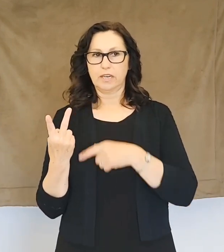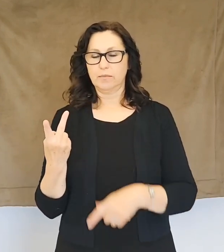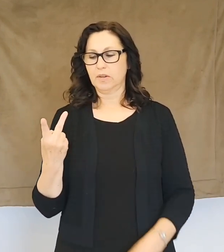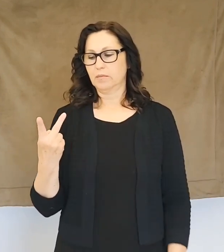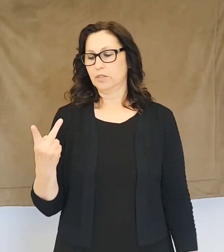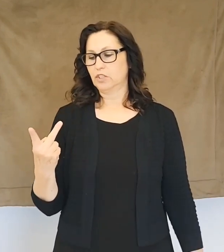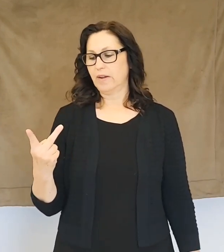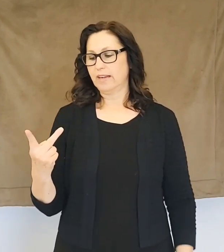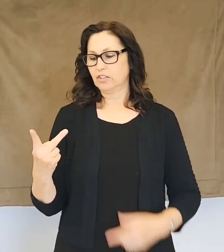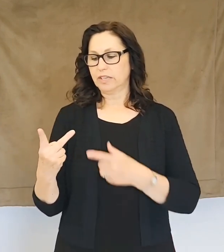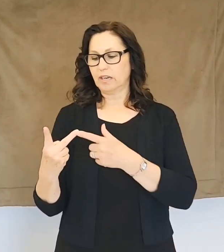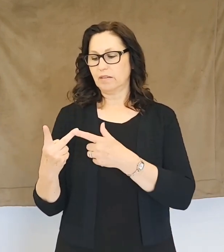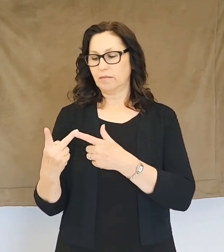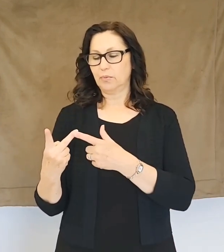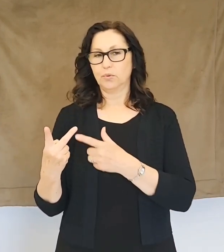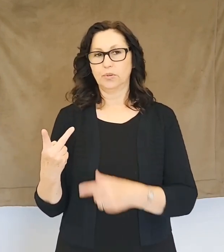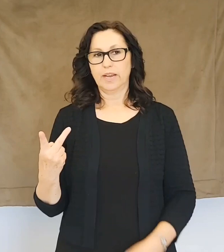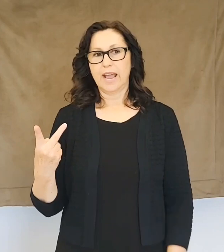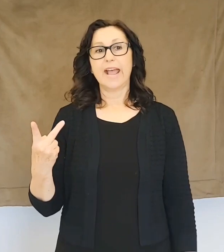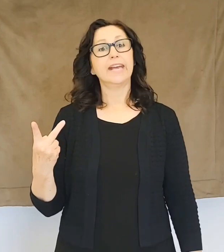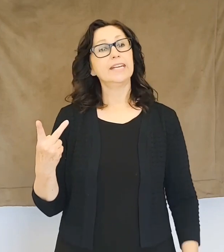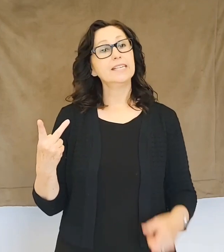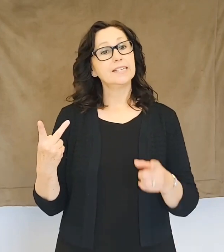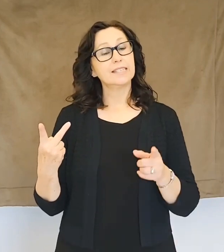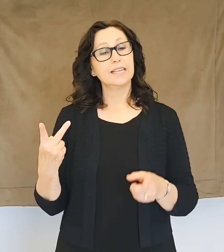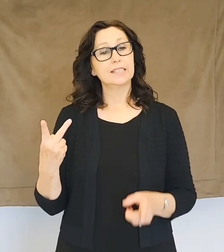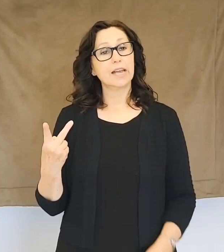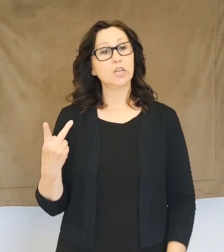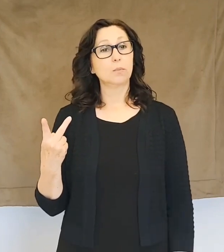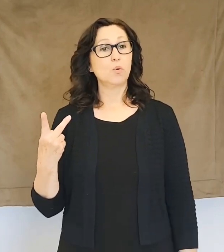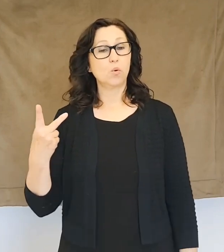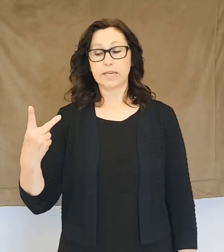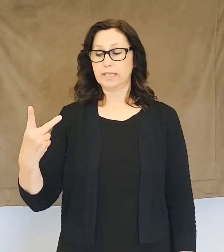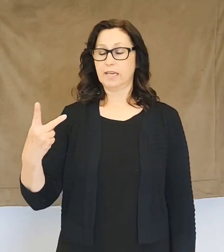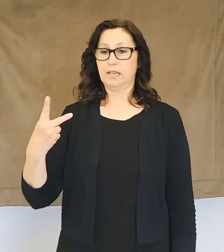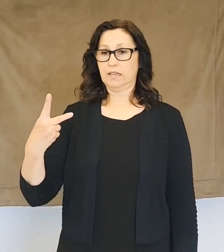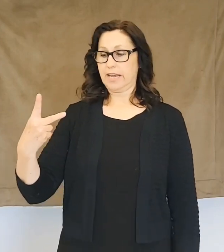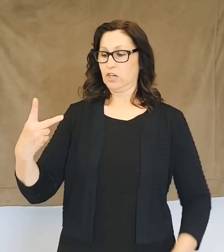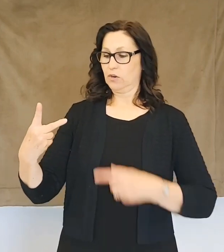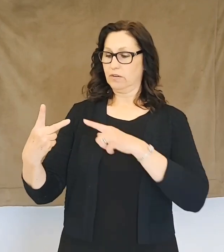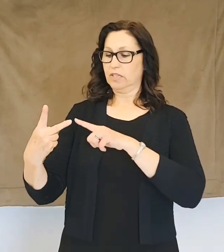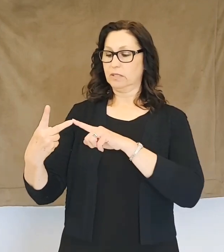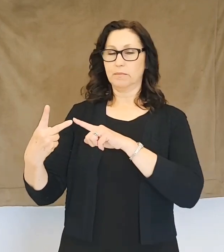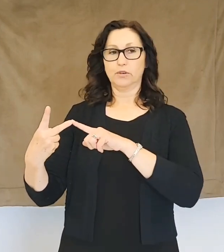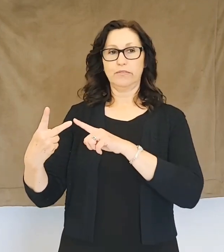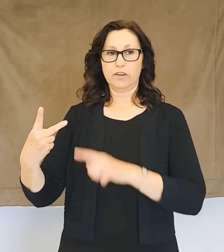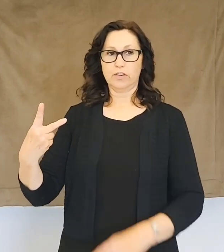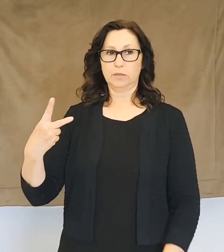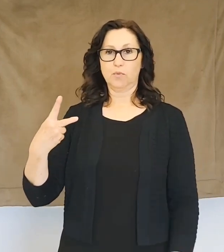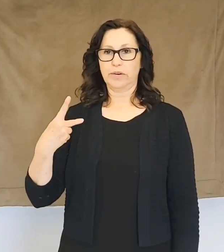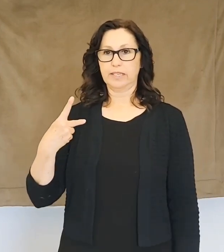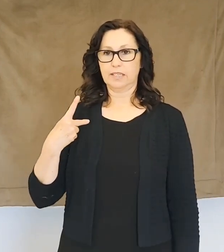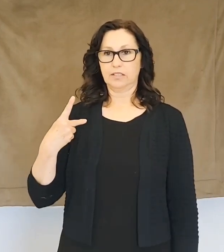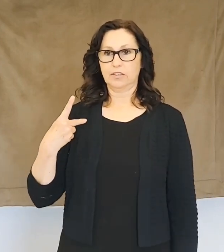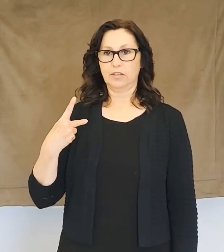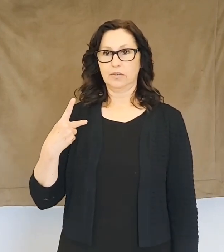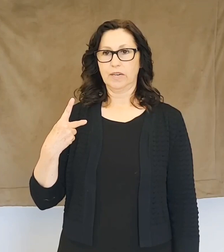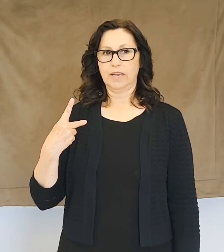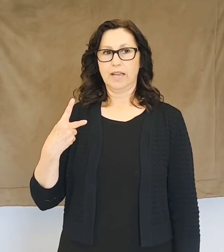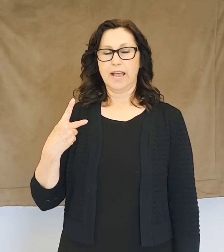up, but you actually pull. It is. It's like you're pointing, like this middle finger is pointing to you,